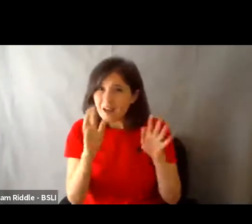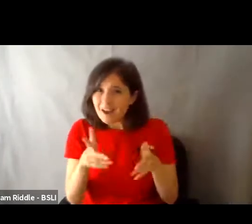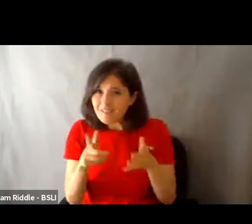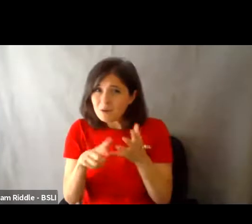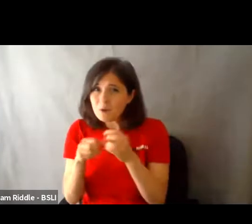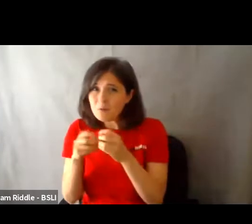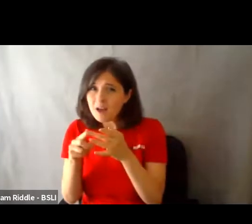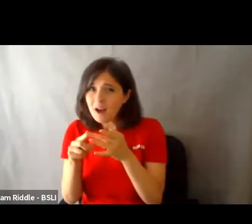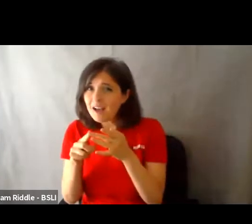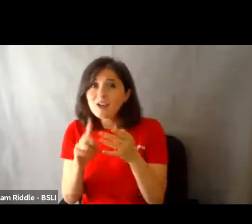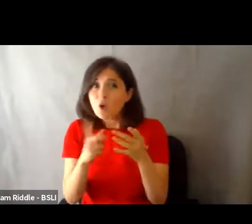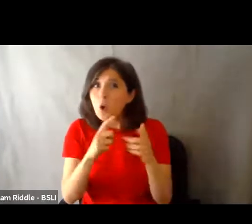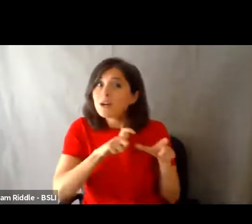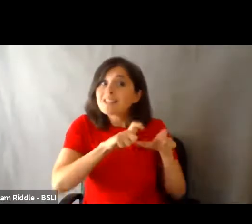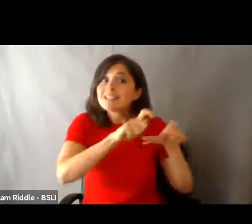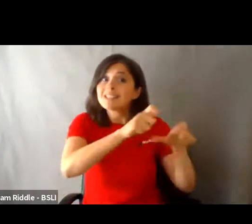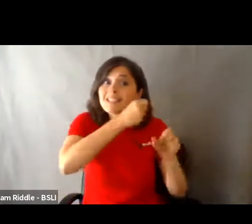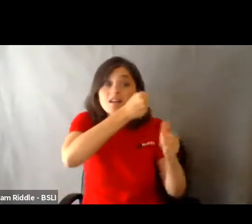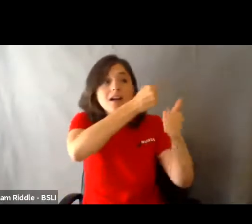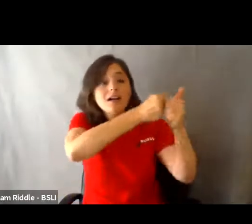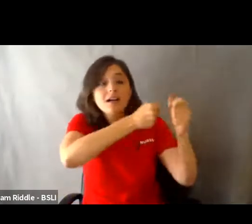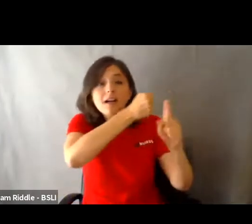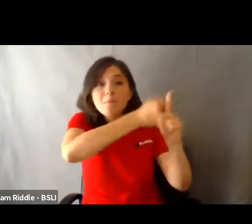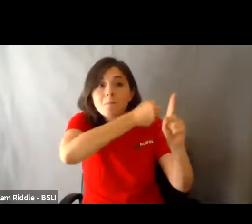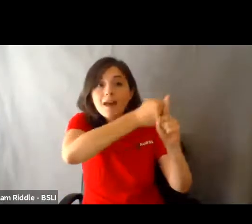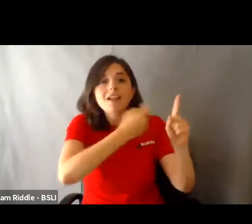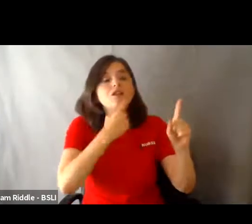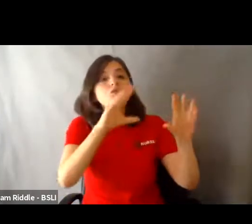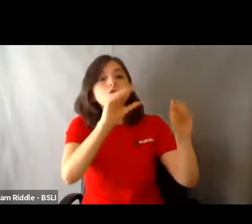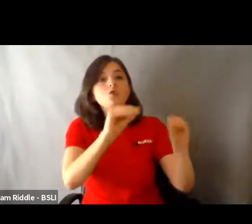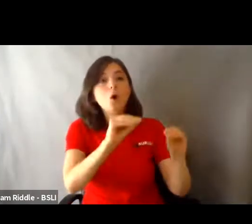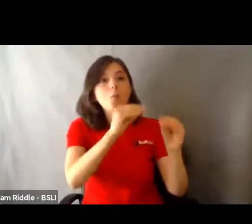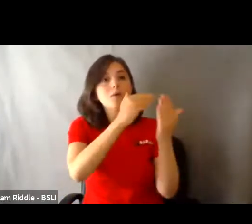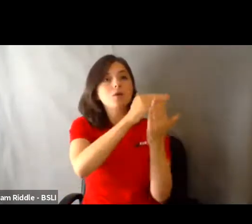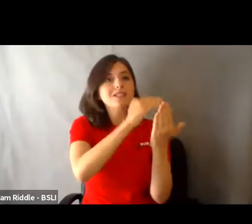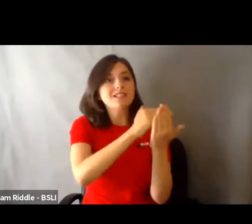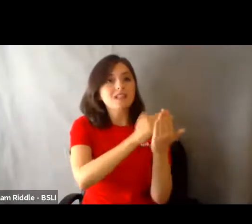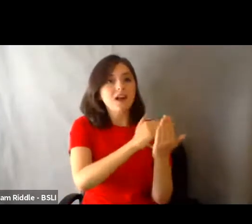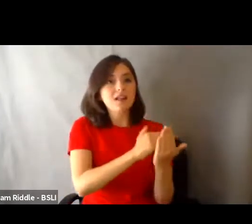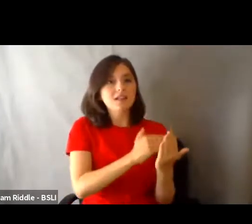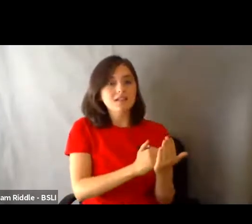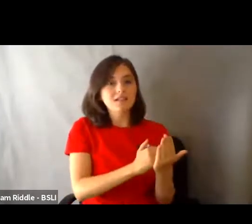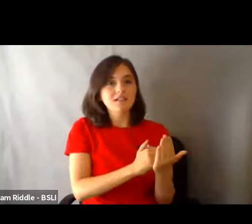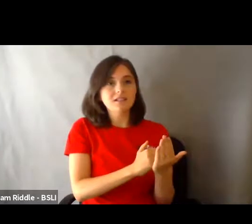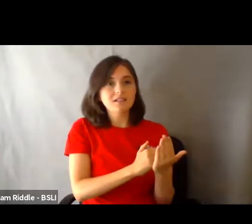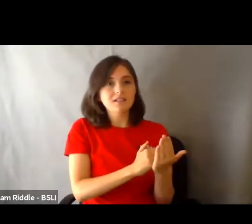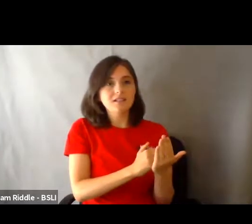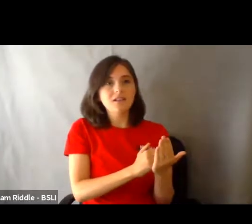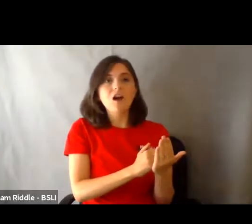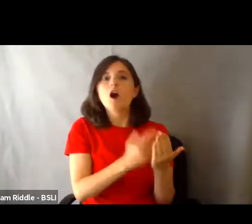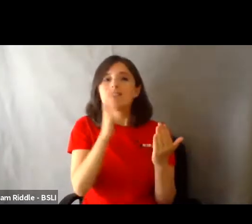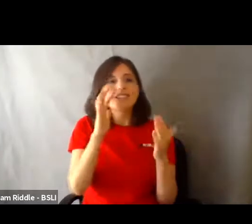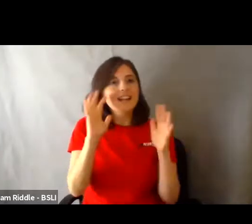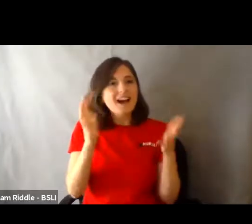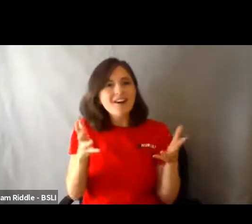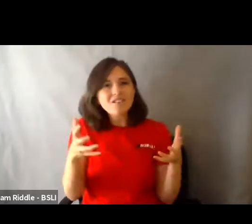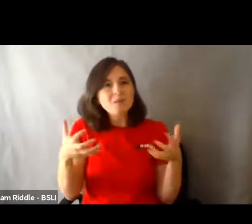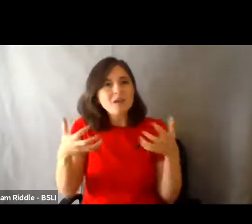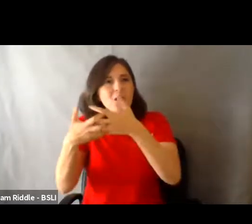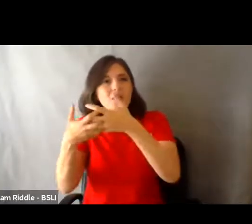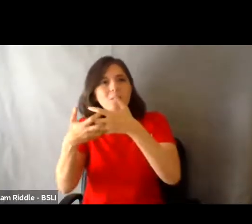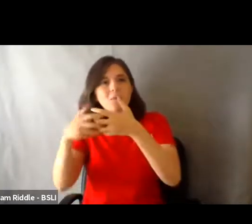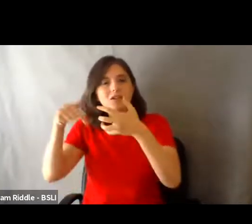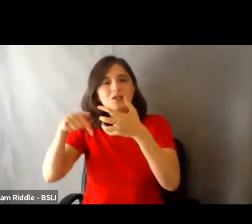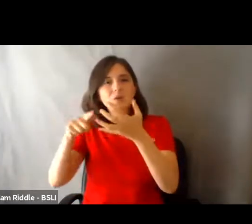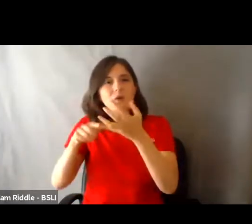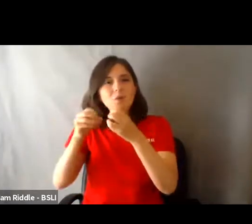system without relying on this being part of a system that implies that some of the problems of conditionality are